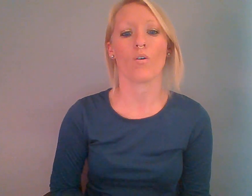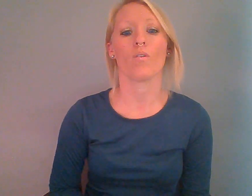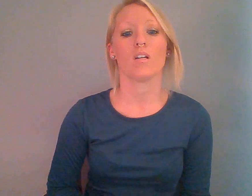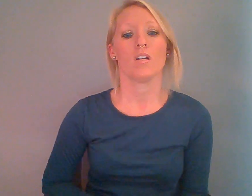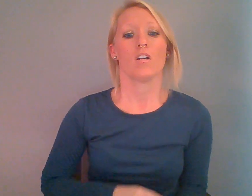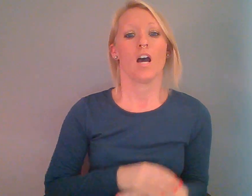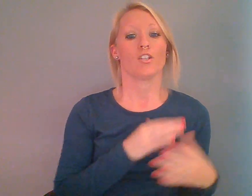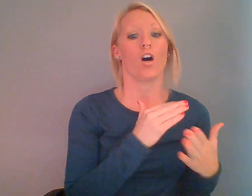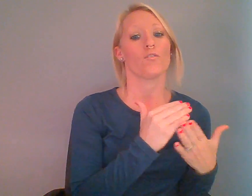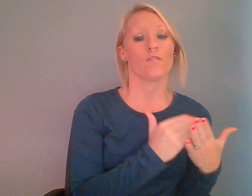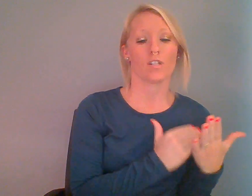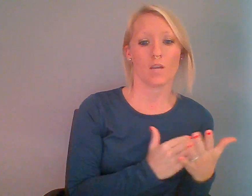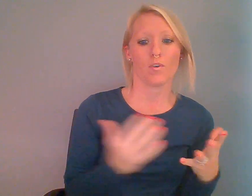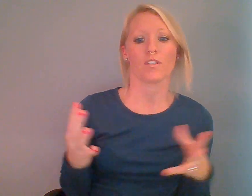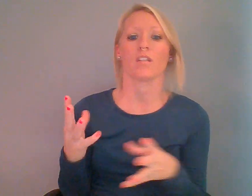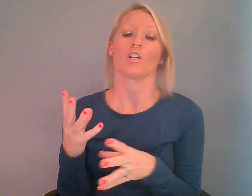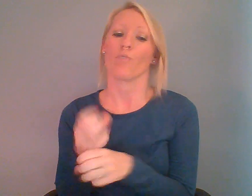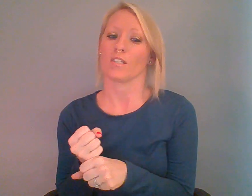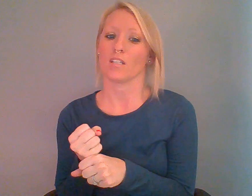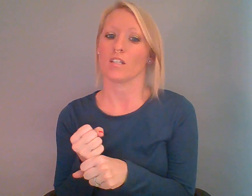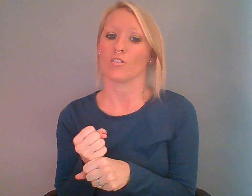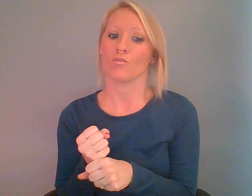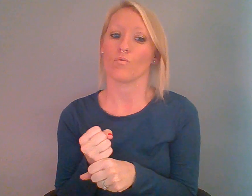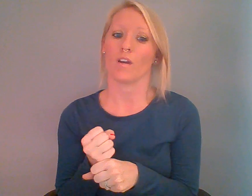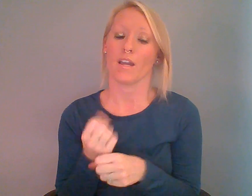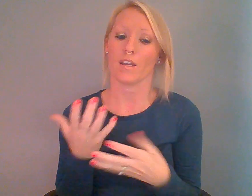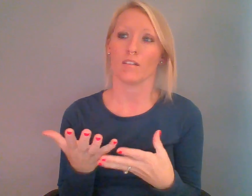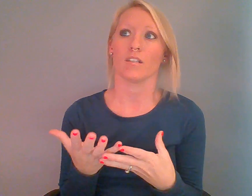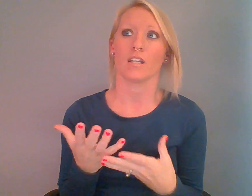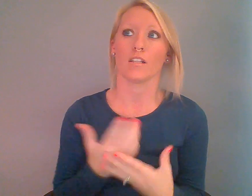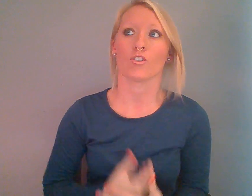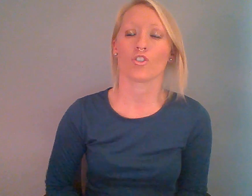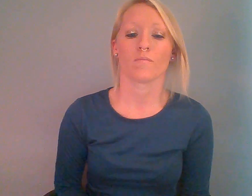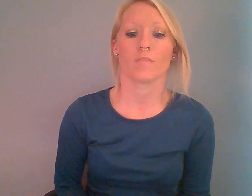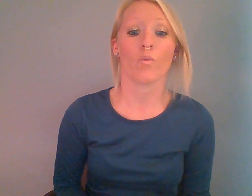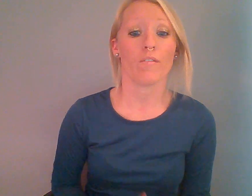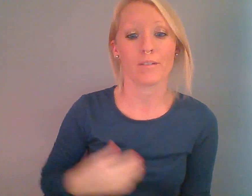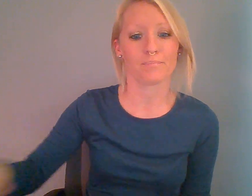So I took all those different examples and then compressed it into a English equivalent.